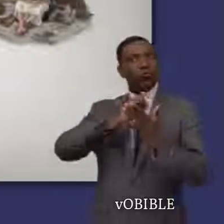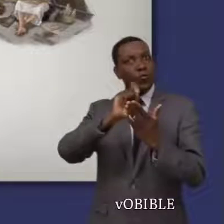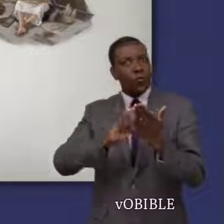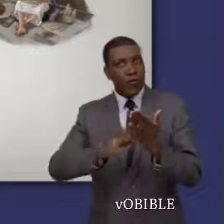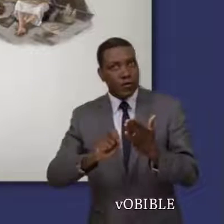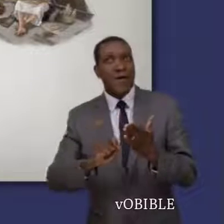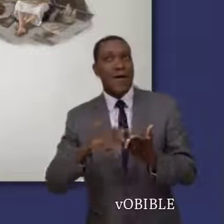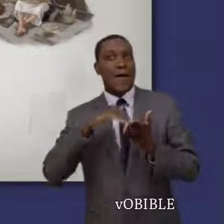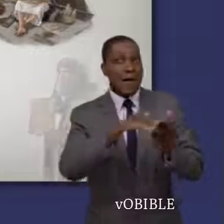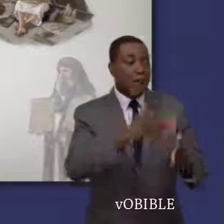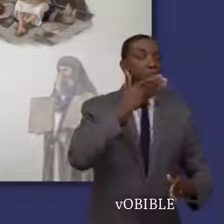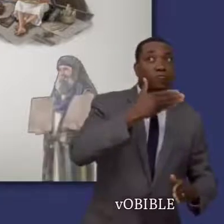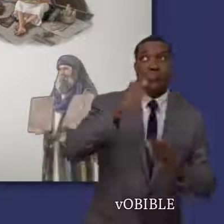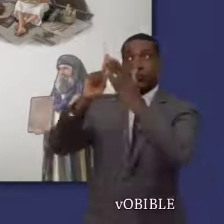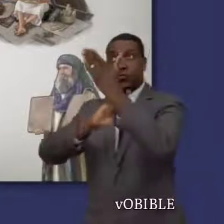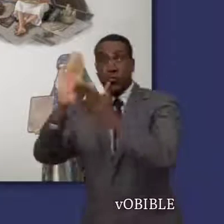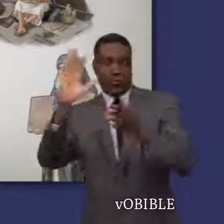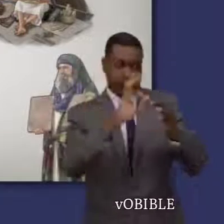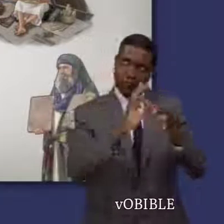historian, and mediator.